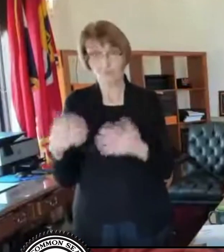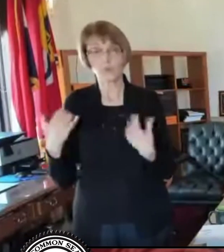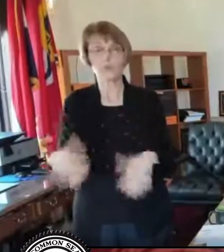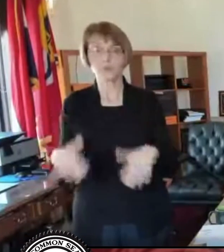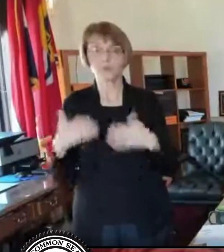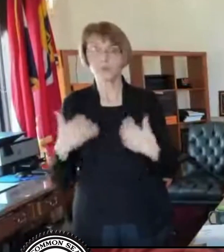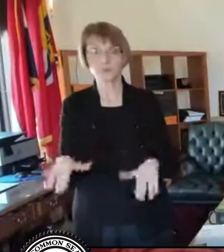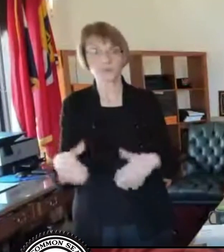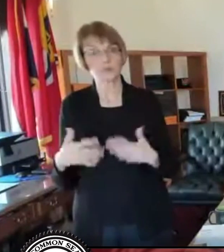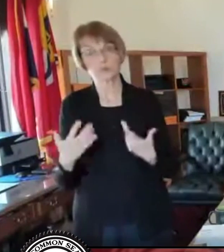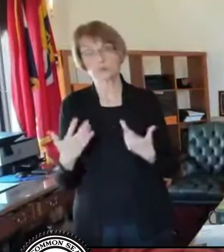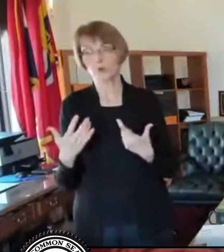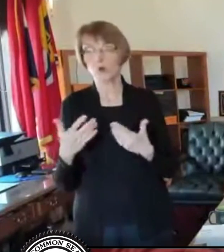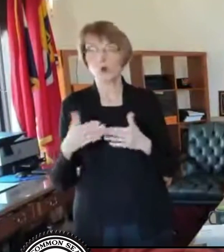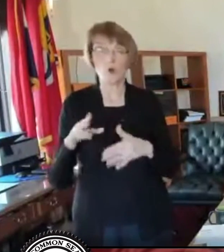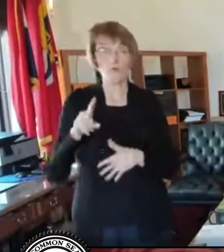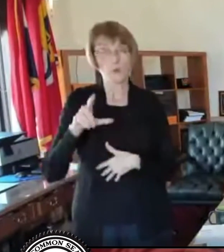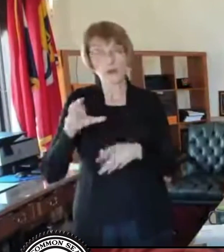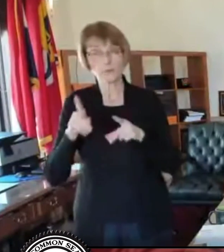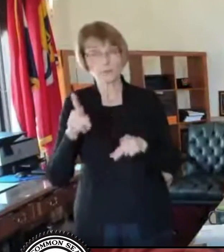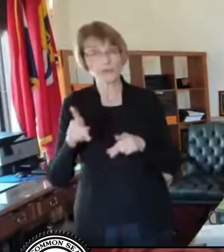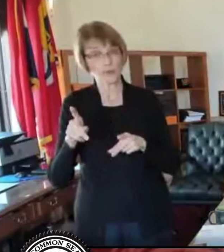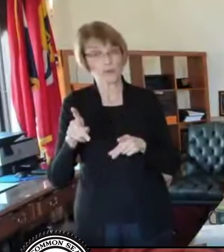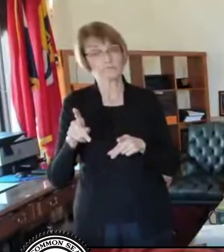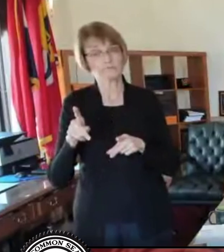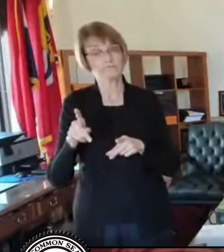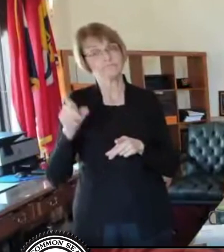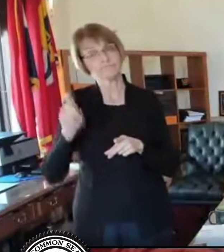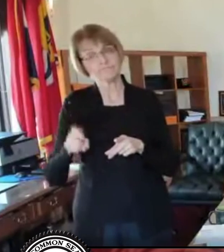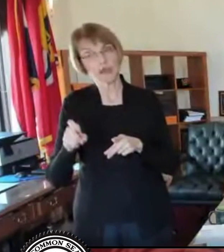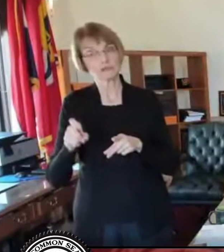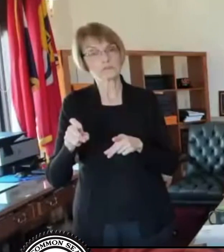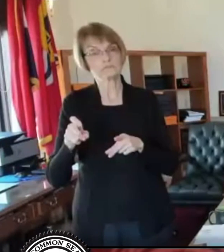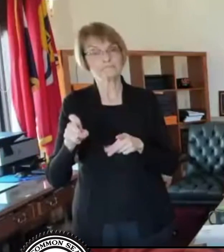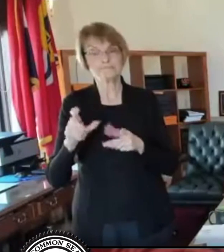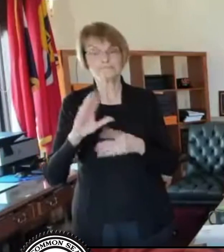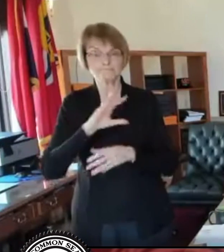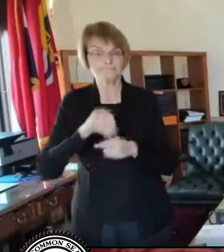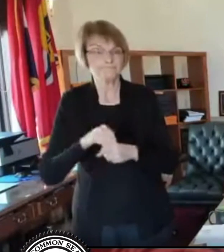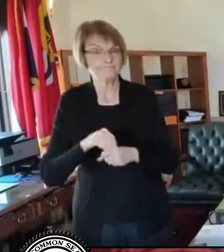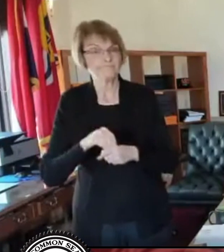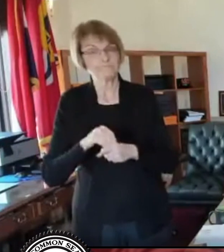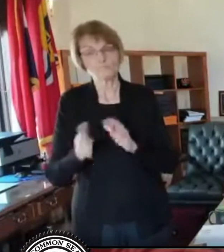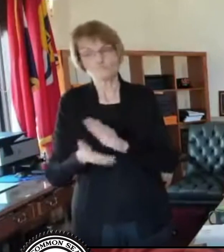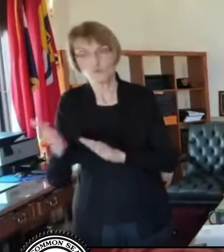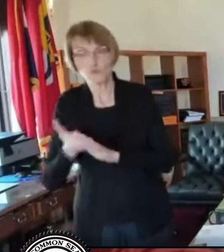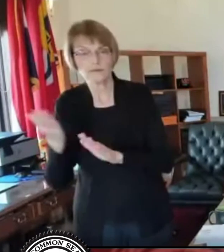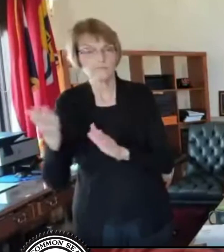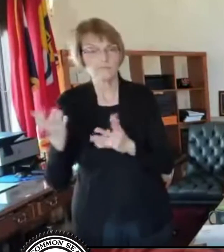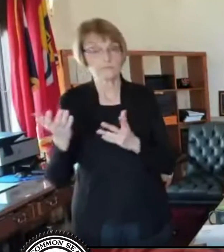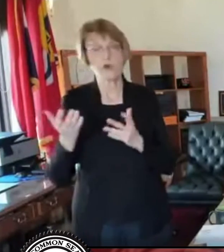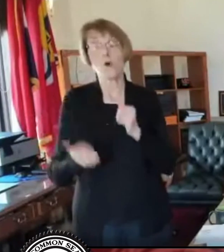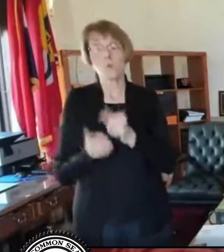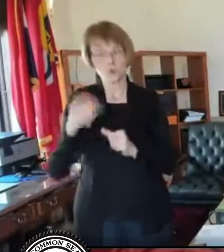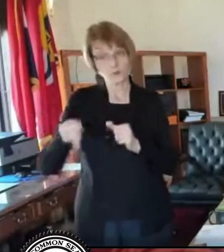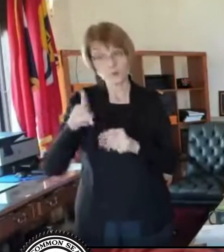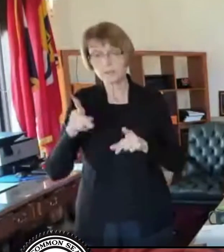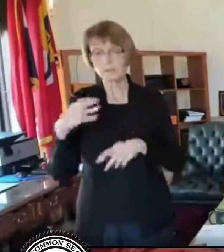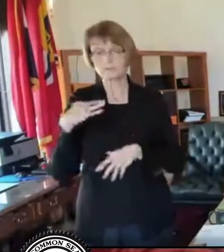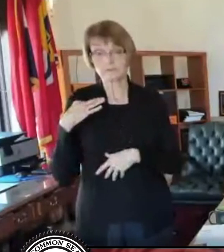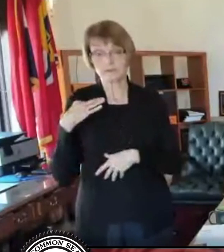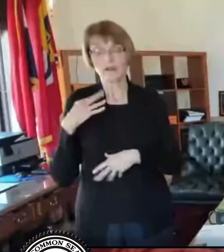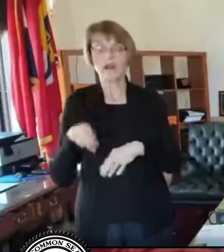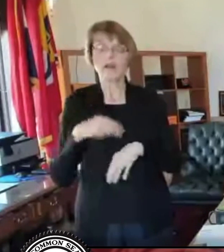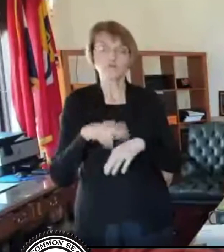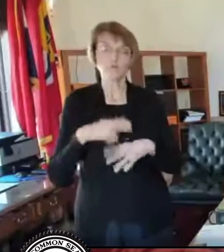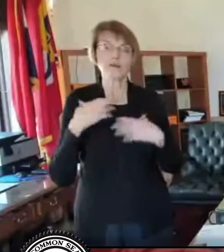over 100 people to run one of those events. Most of those people are volunteers. Of course, we have health department